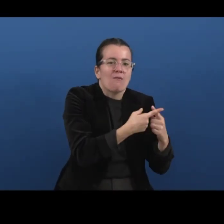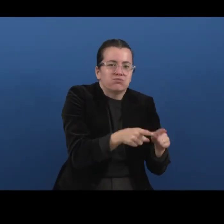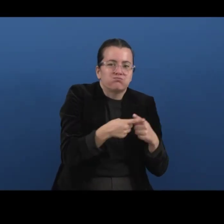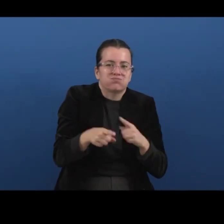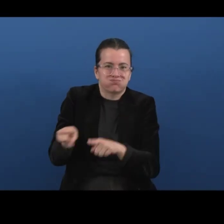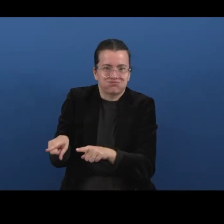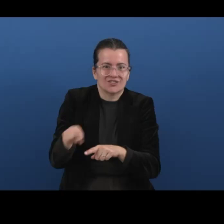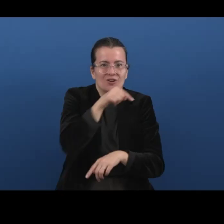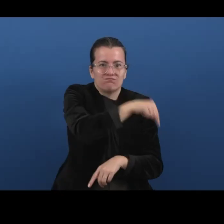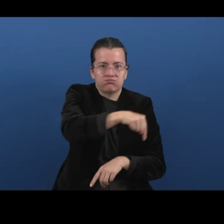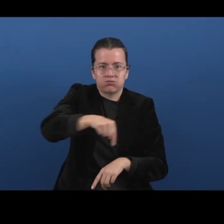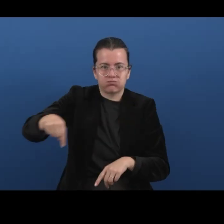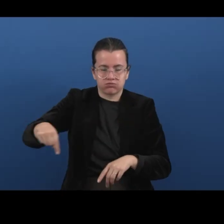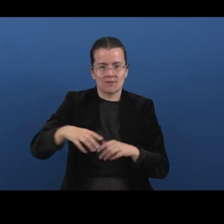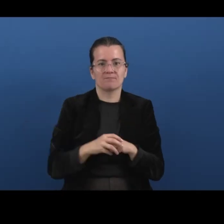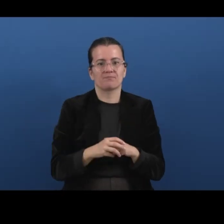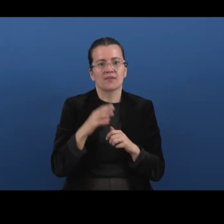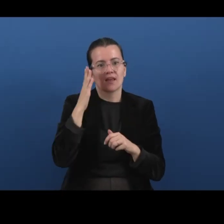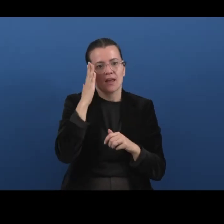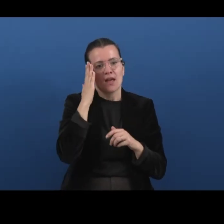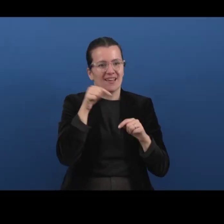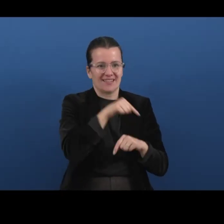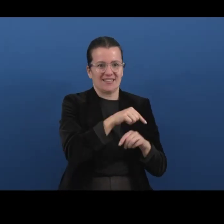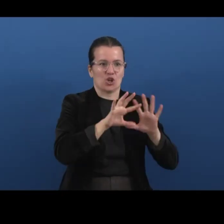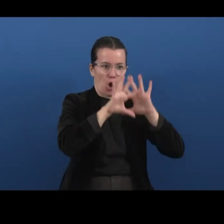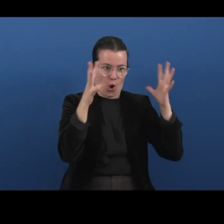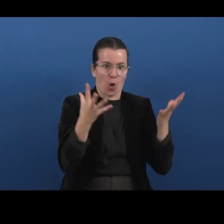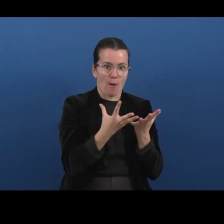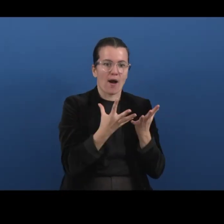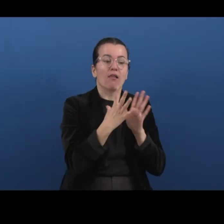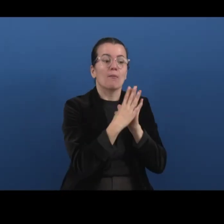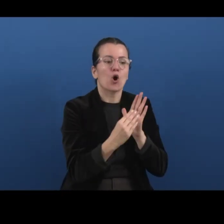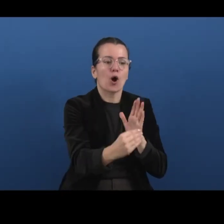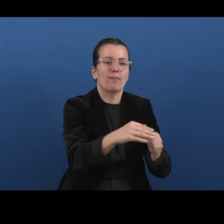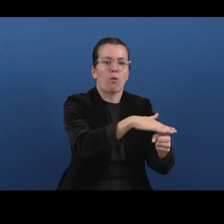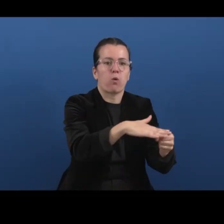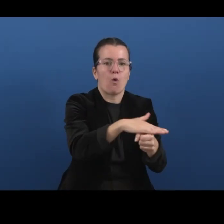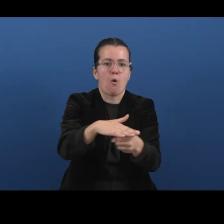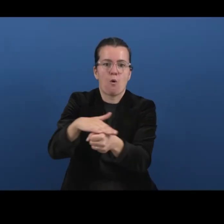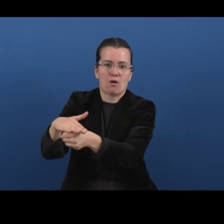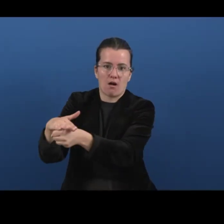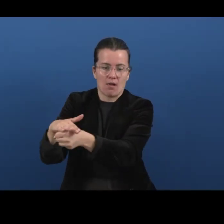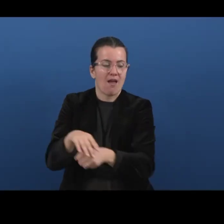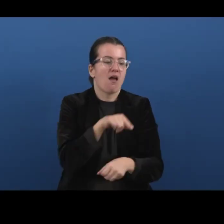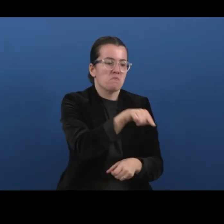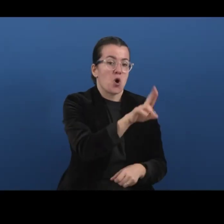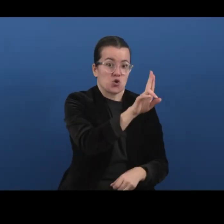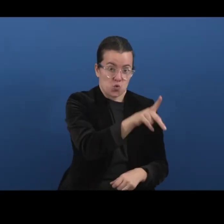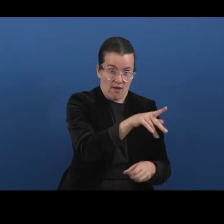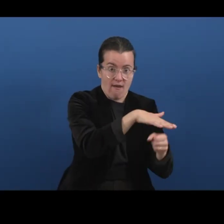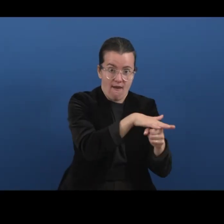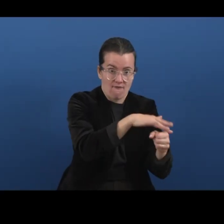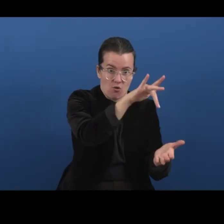version can be adapted within each country. So specific versions were launched for the UK and Hong Kong, which are our two main